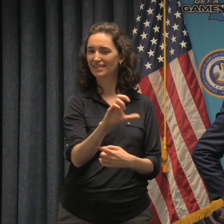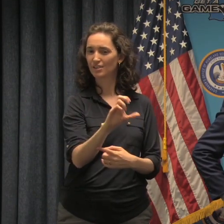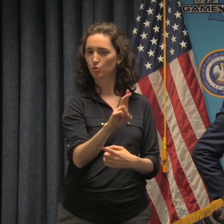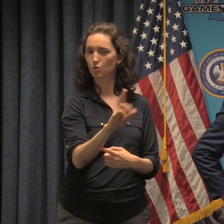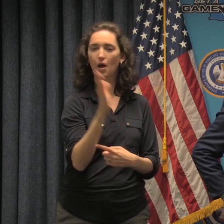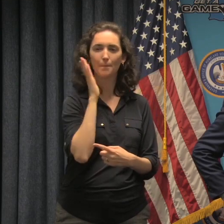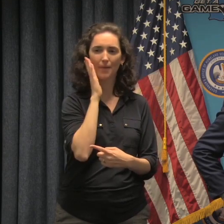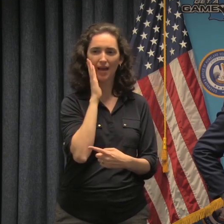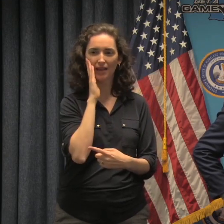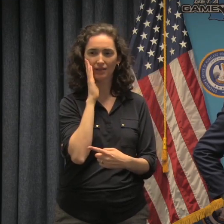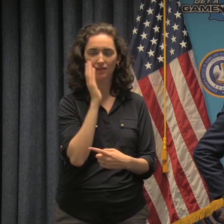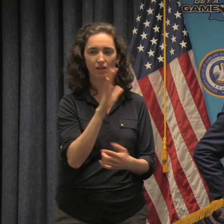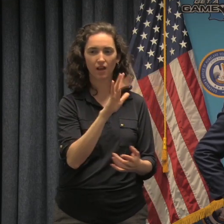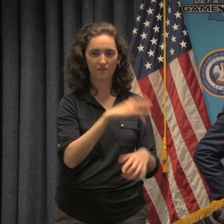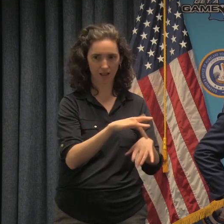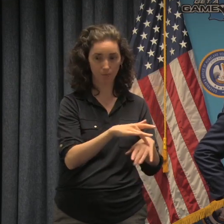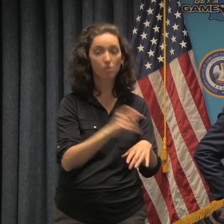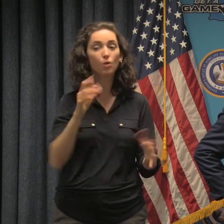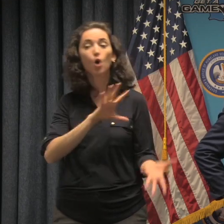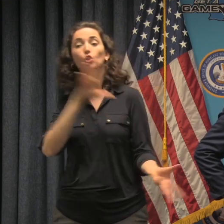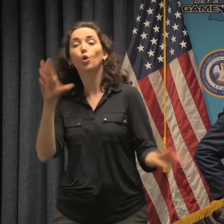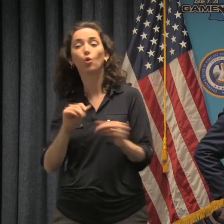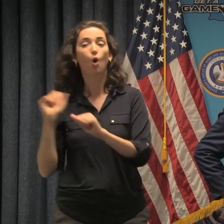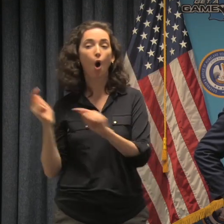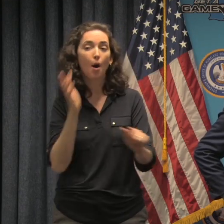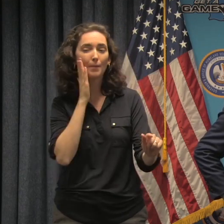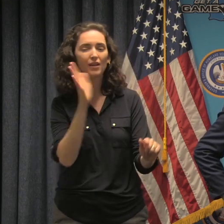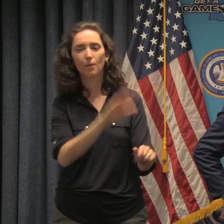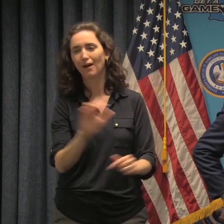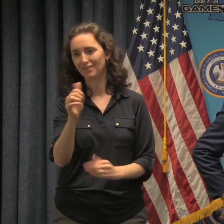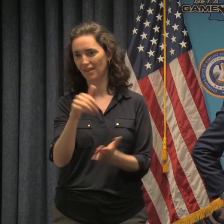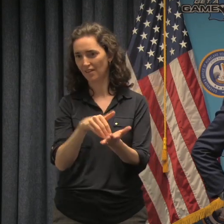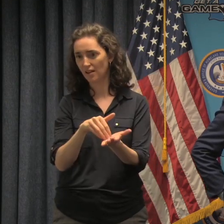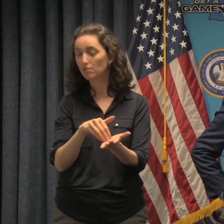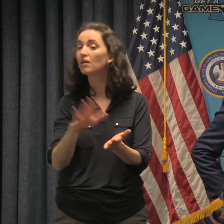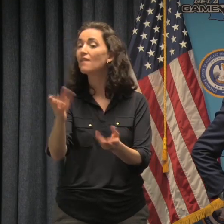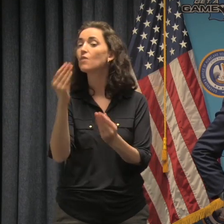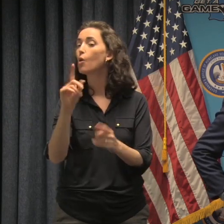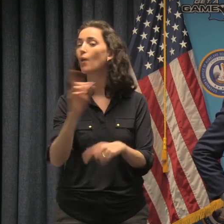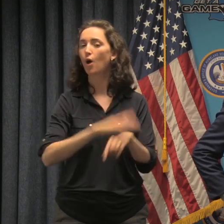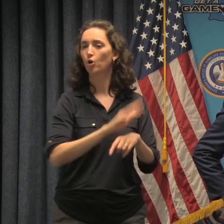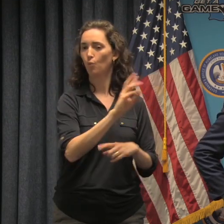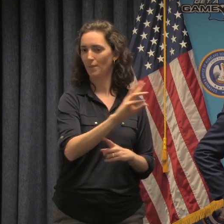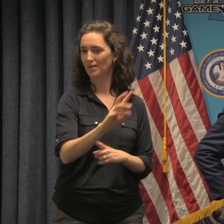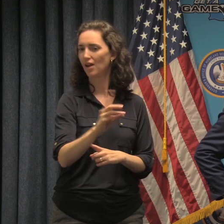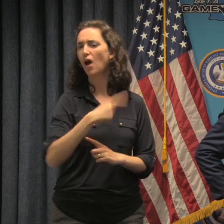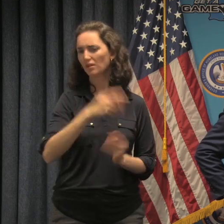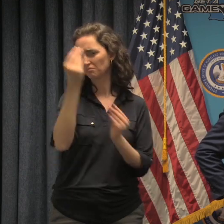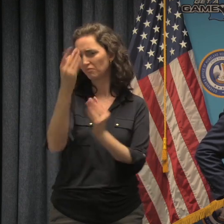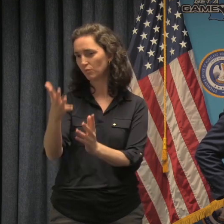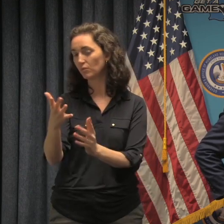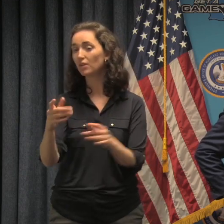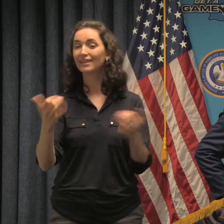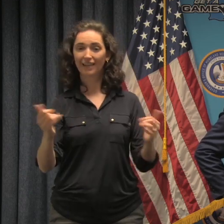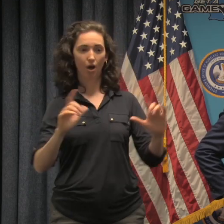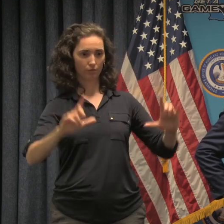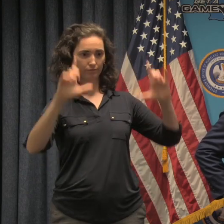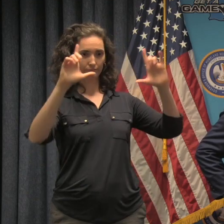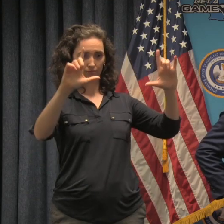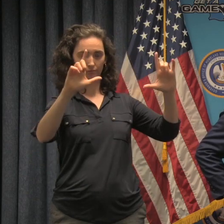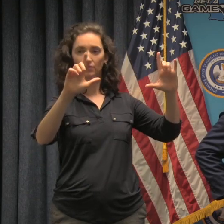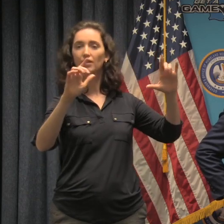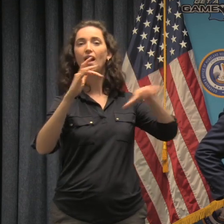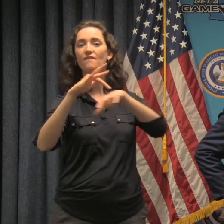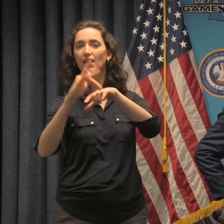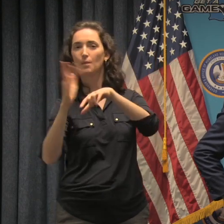beds, maybe 10,000 total beds. We can get that information for you, and it's on our website. And actually, it's on our dashboard now,